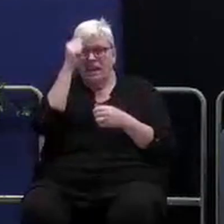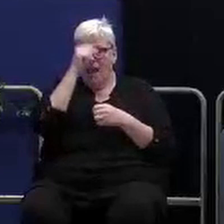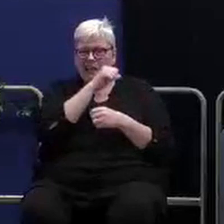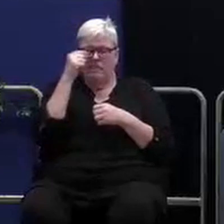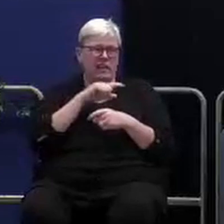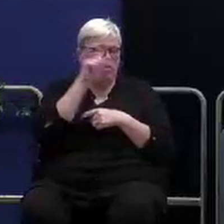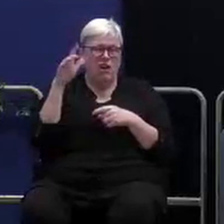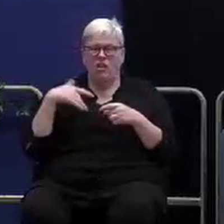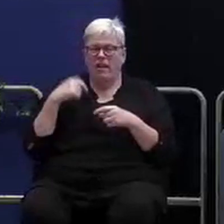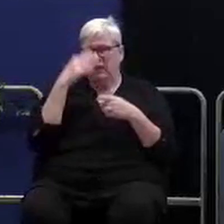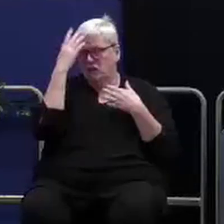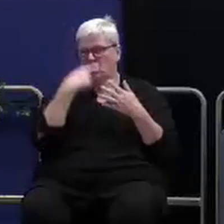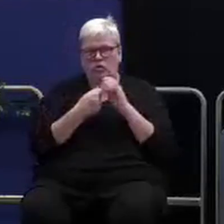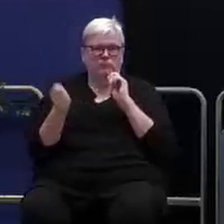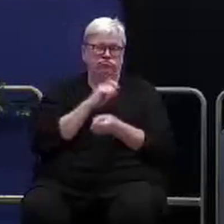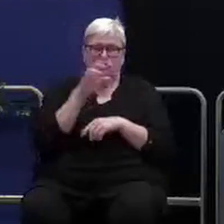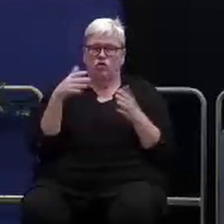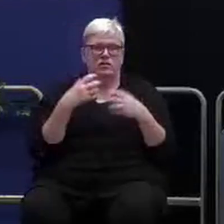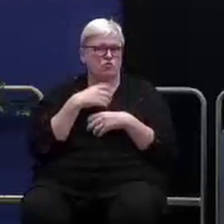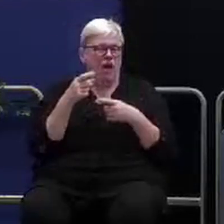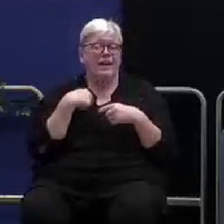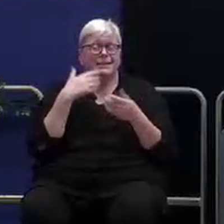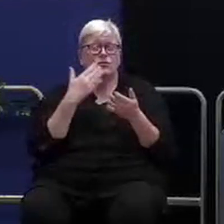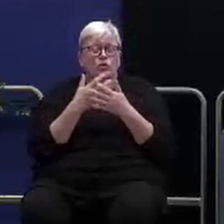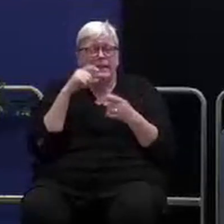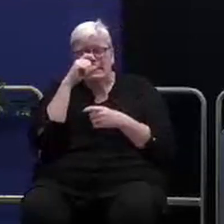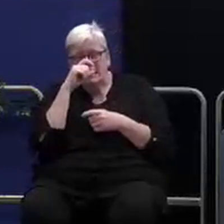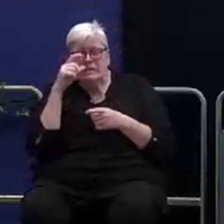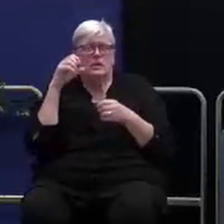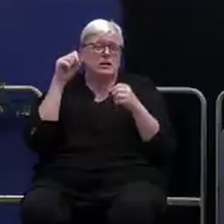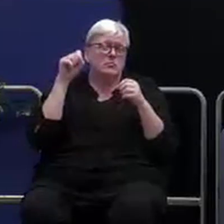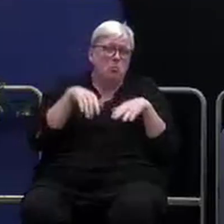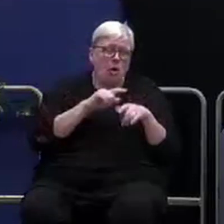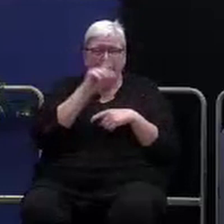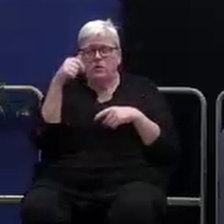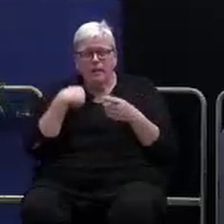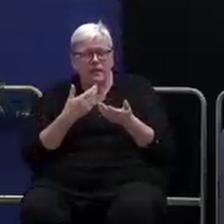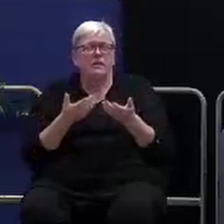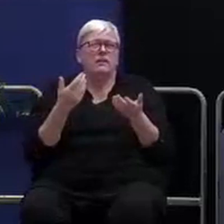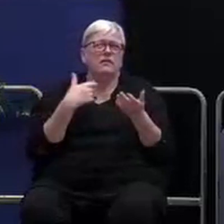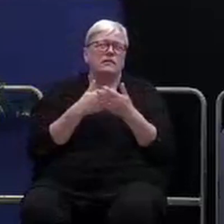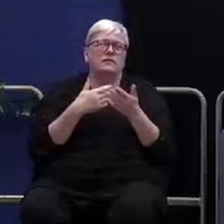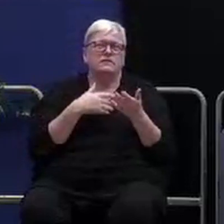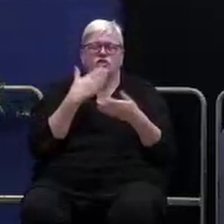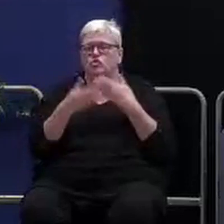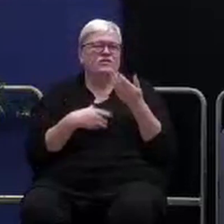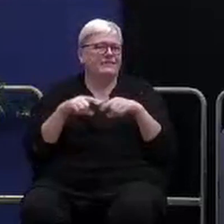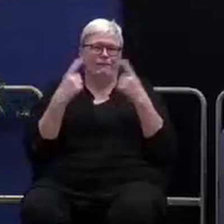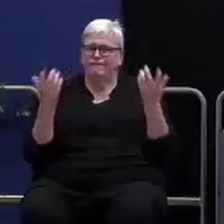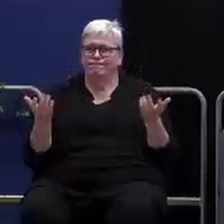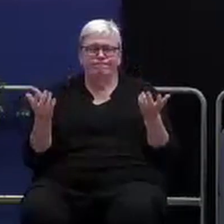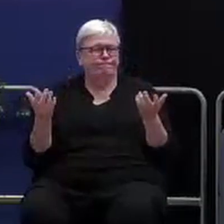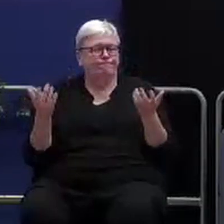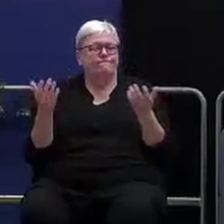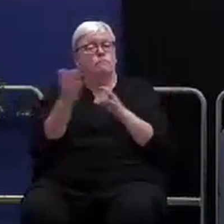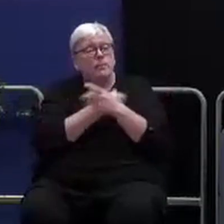not know if either conversion was a surprise. There was a sister born a few years after my mother. Her stories are not the same ones. The four of